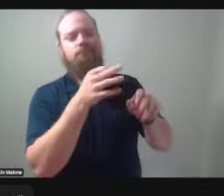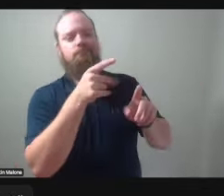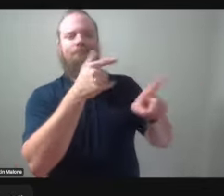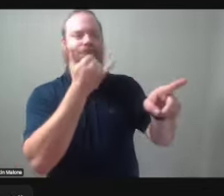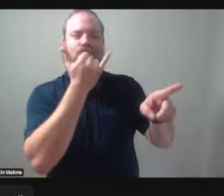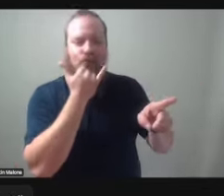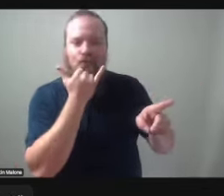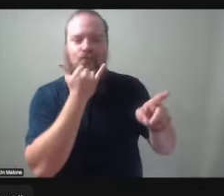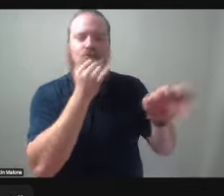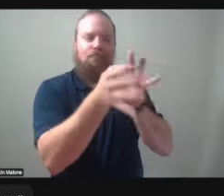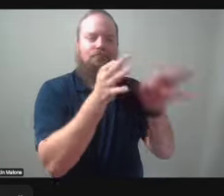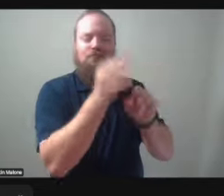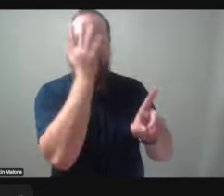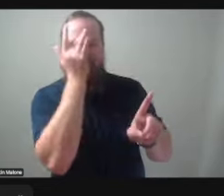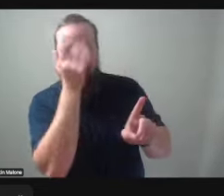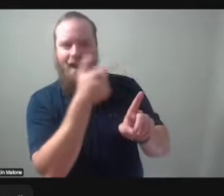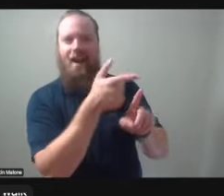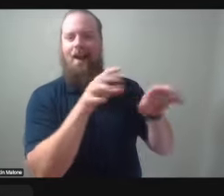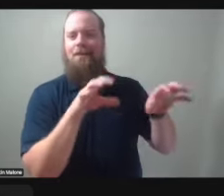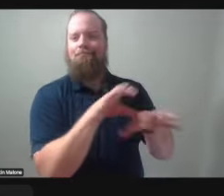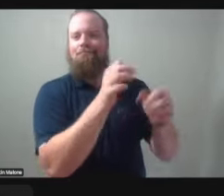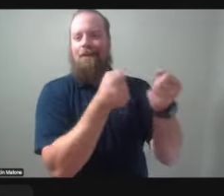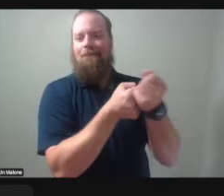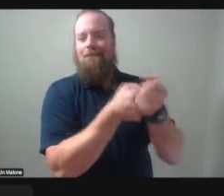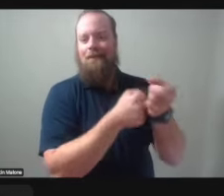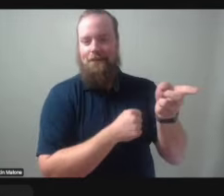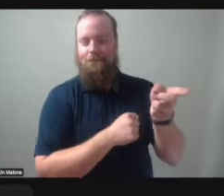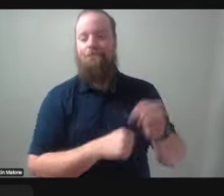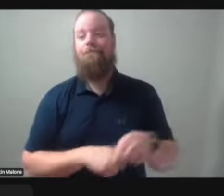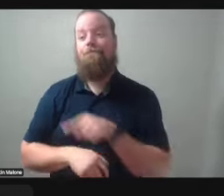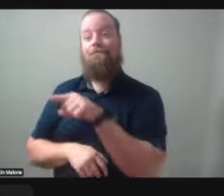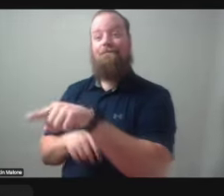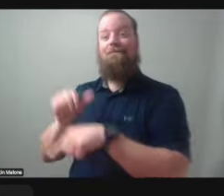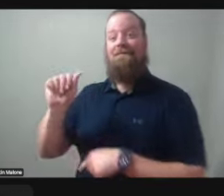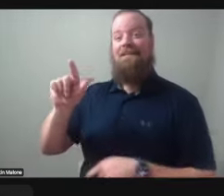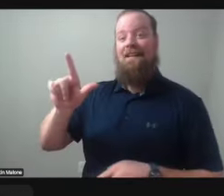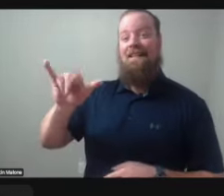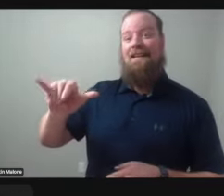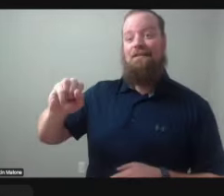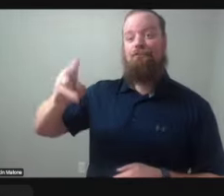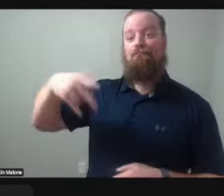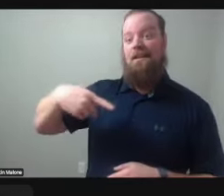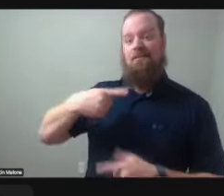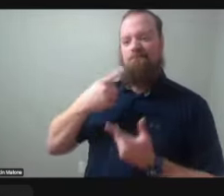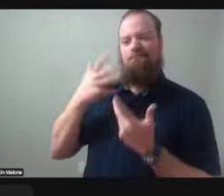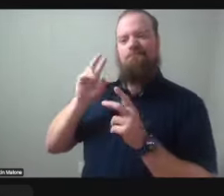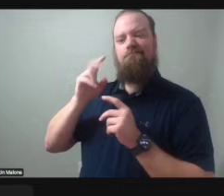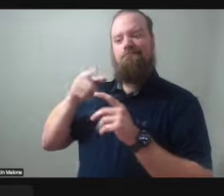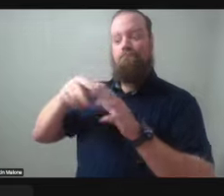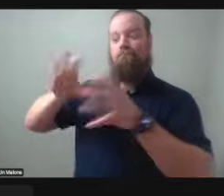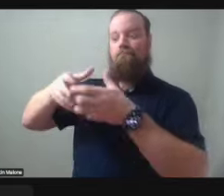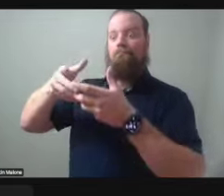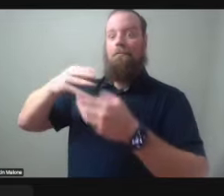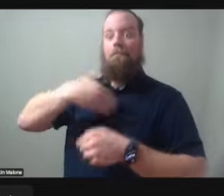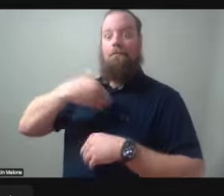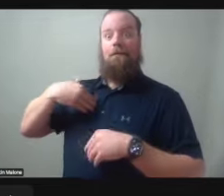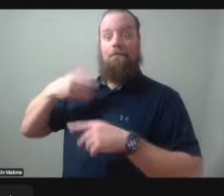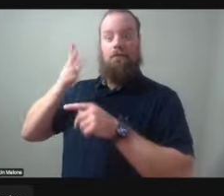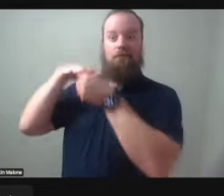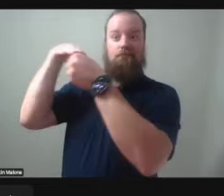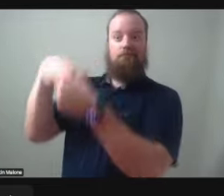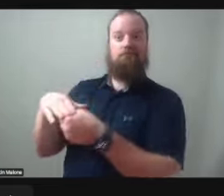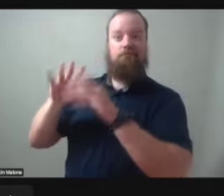supporting those who belong there on their journey. And um, allyship, and as